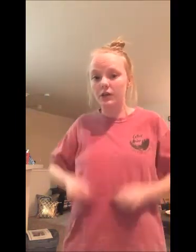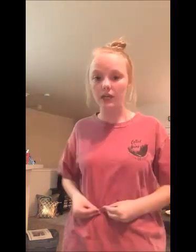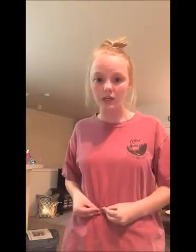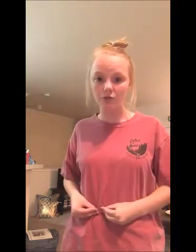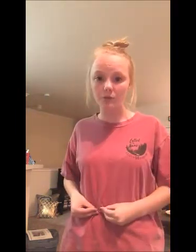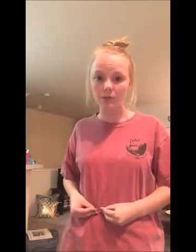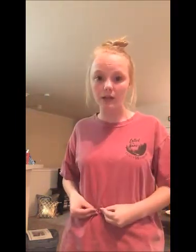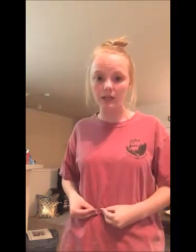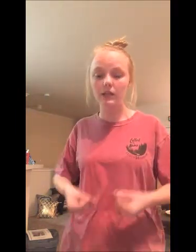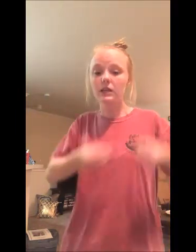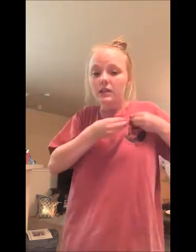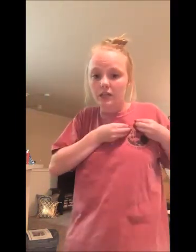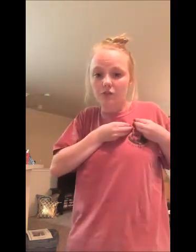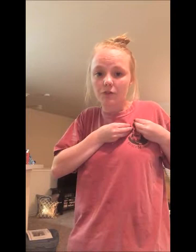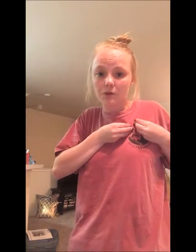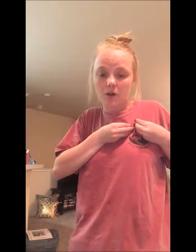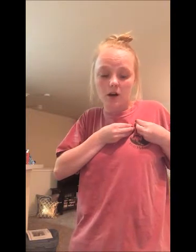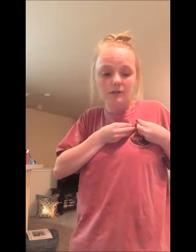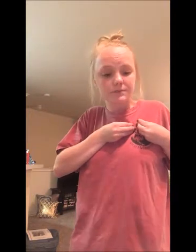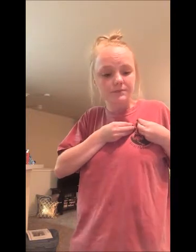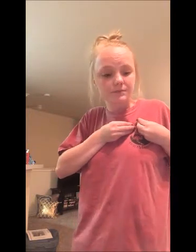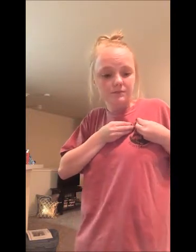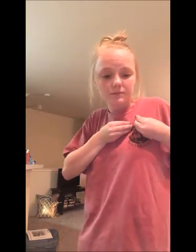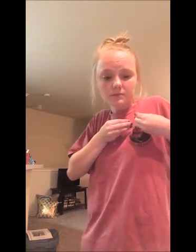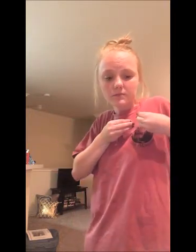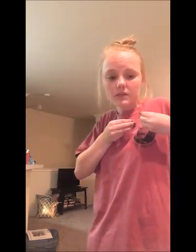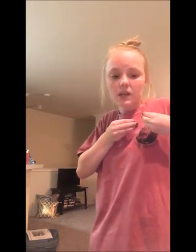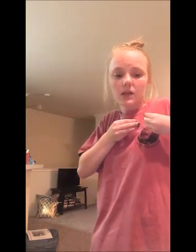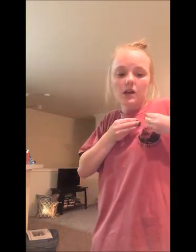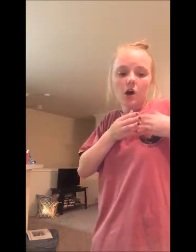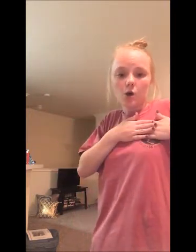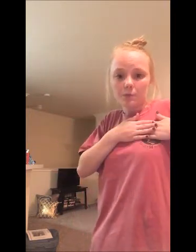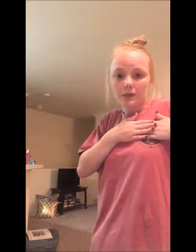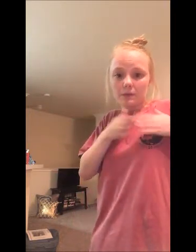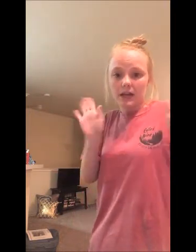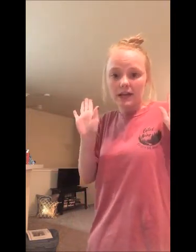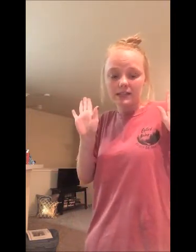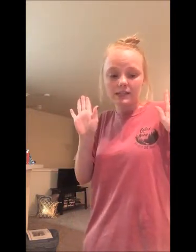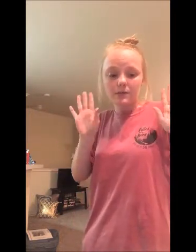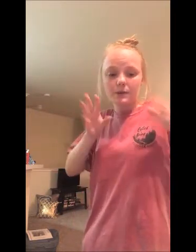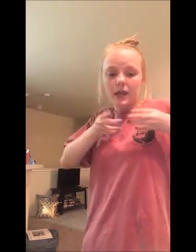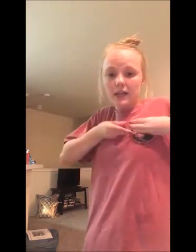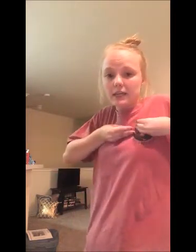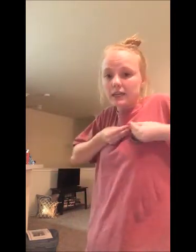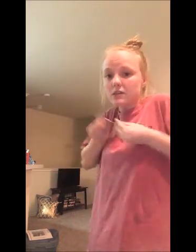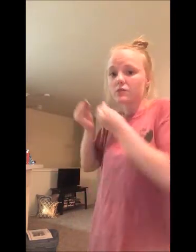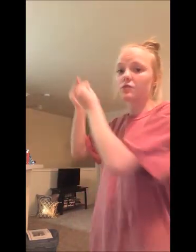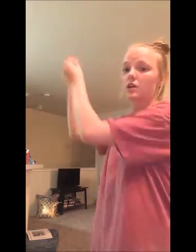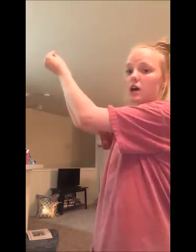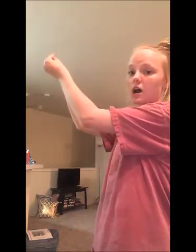can't give from your belly, give from your heart. Open my hands up and give